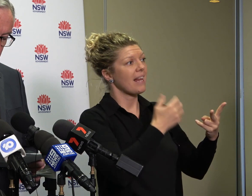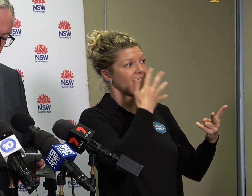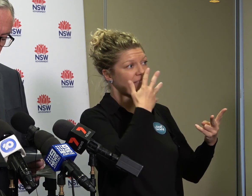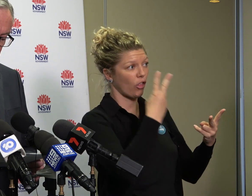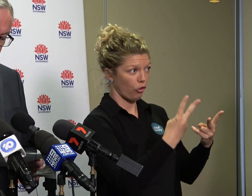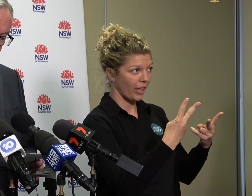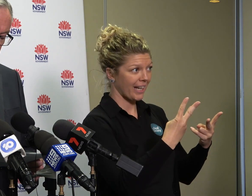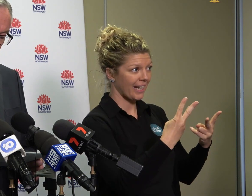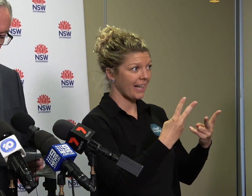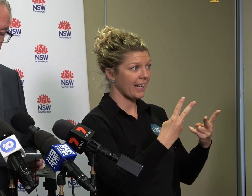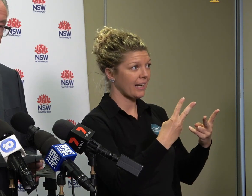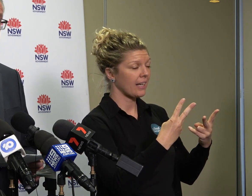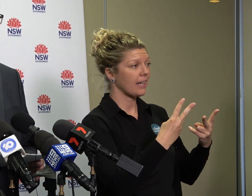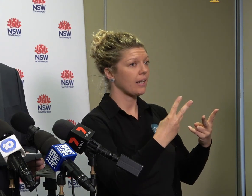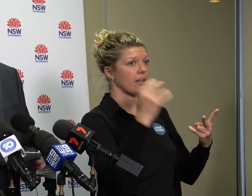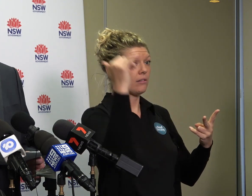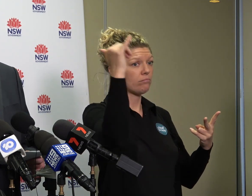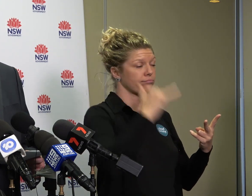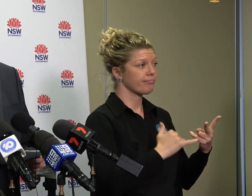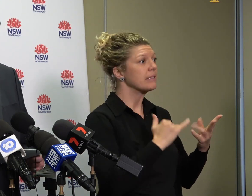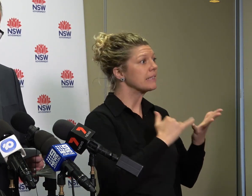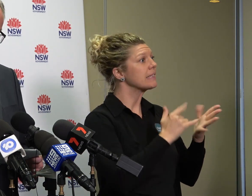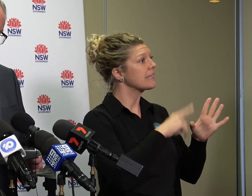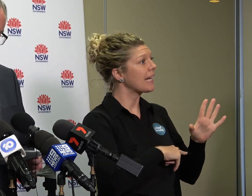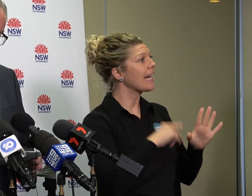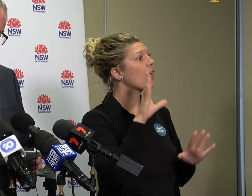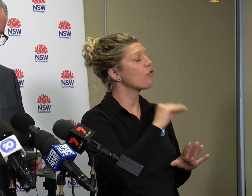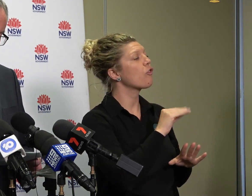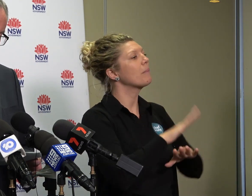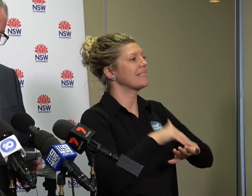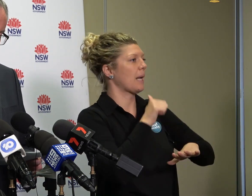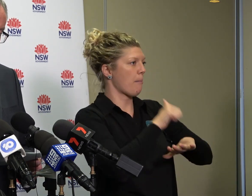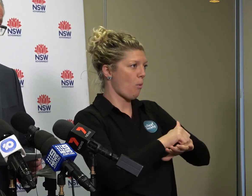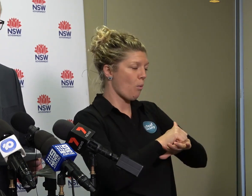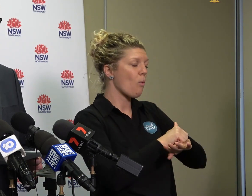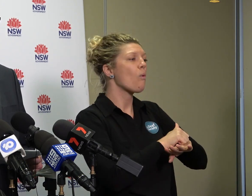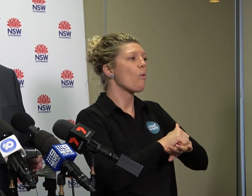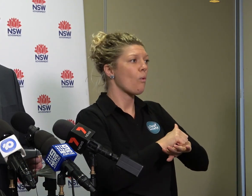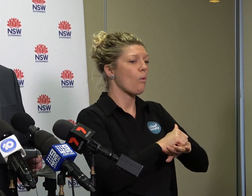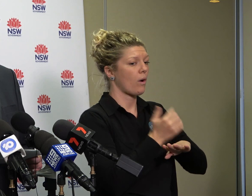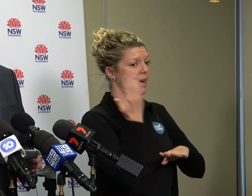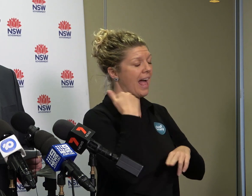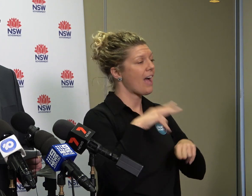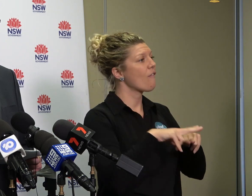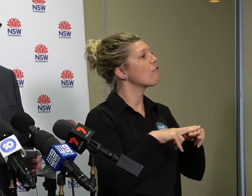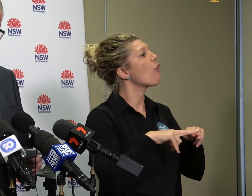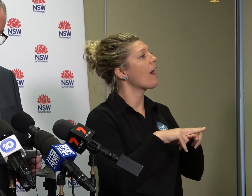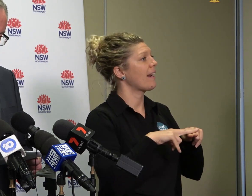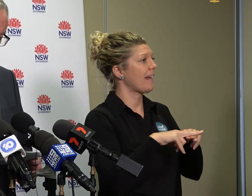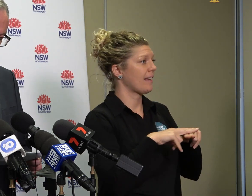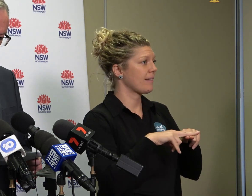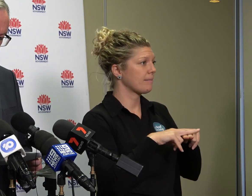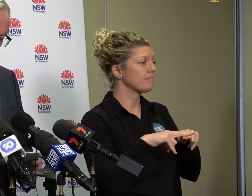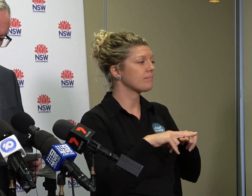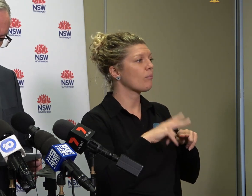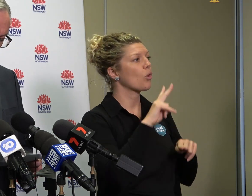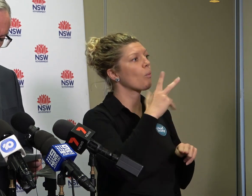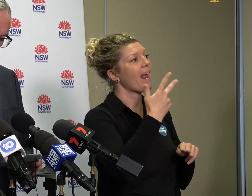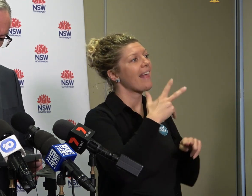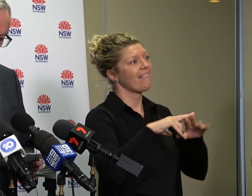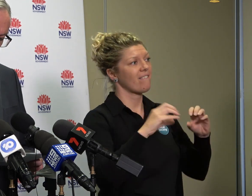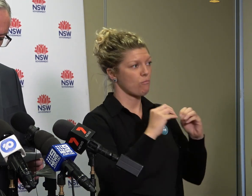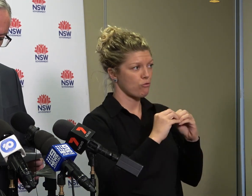and he returned to Sydney from Singapore last Friday, that's the 28th of